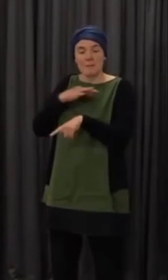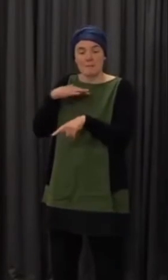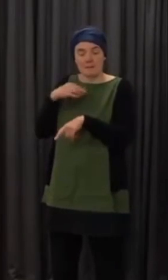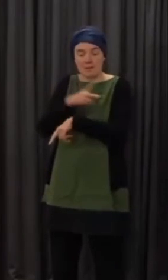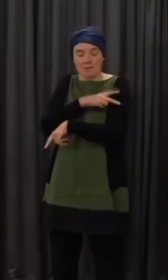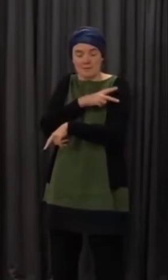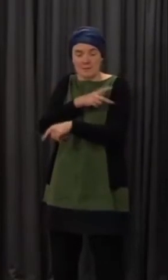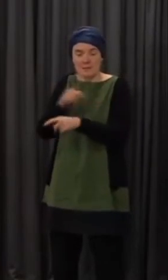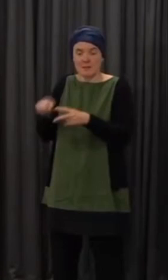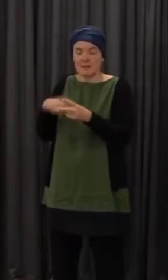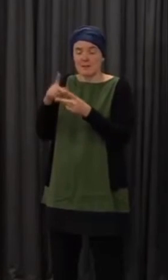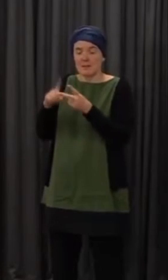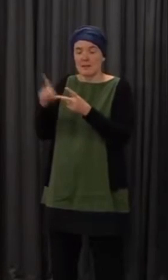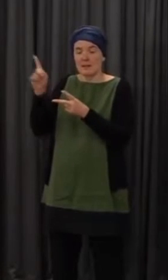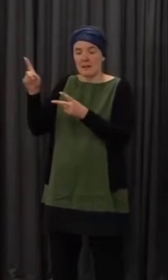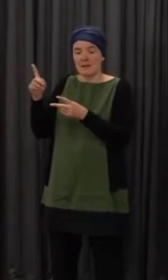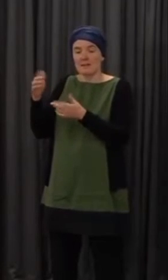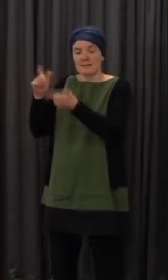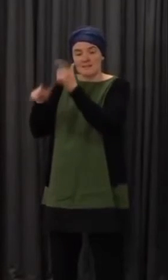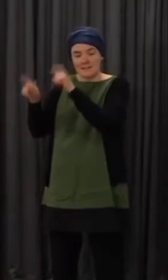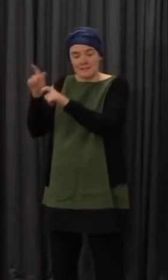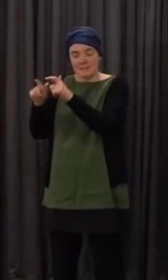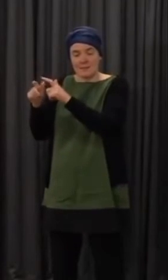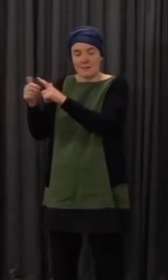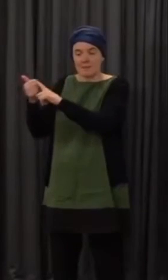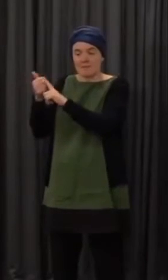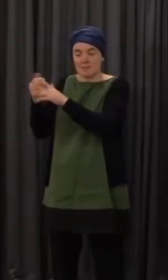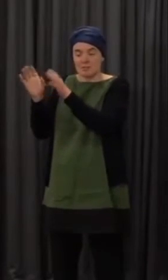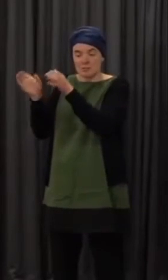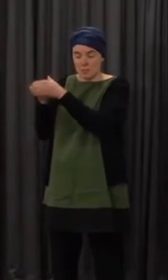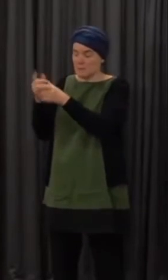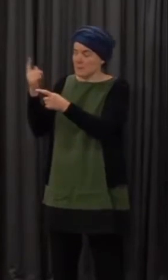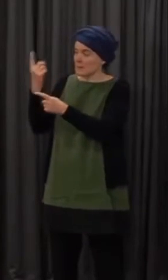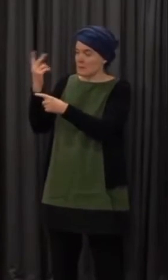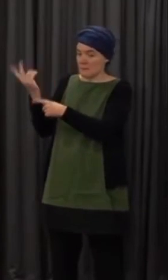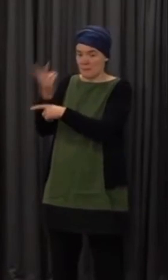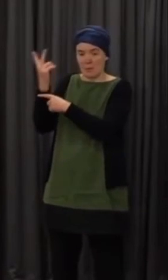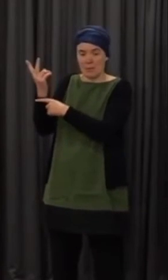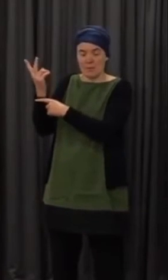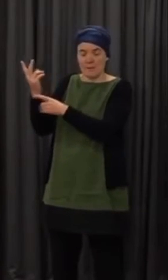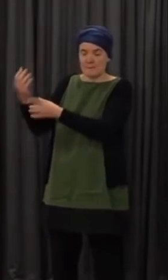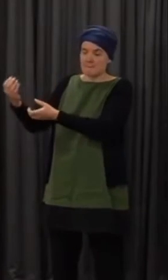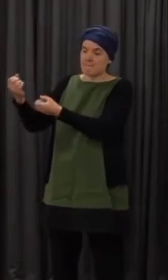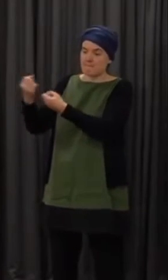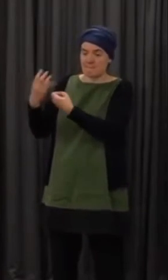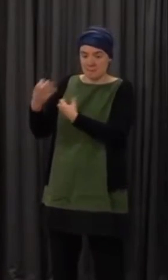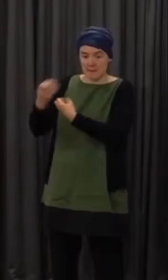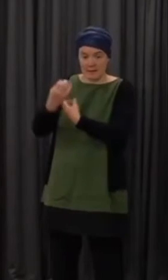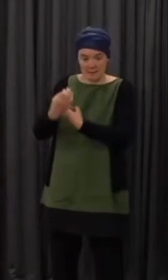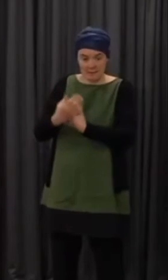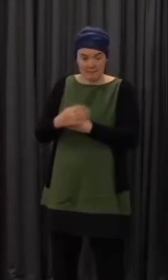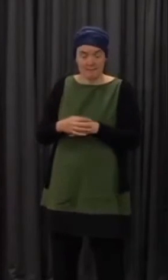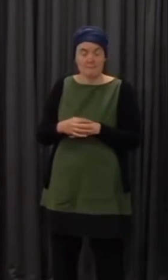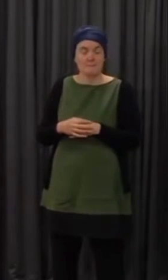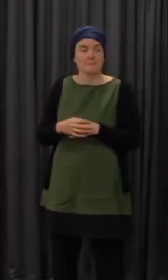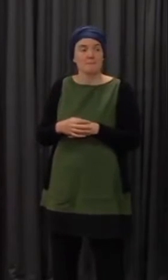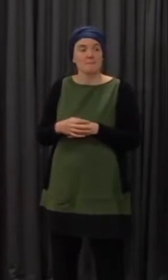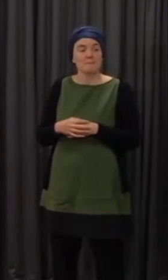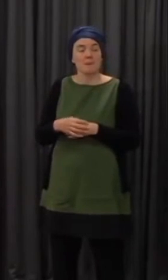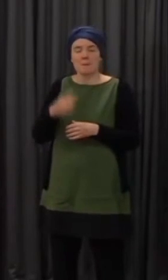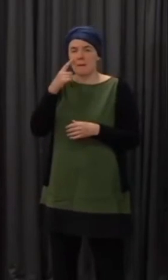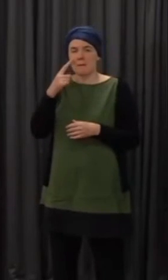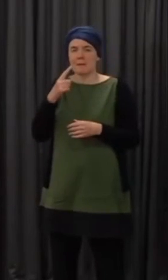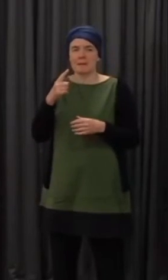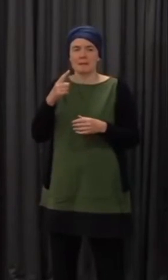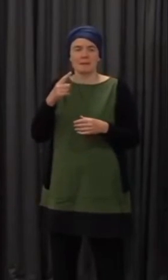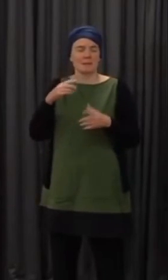us at the Scientific Advisory Group. And you know, I still don't think that across the world there is